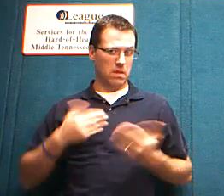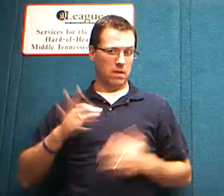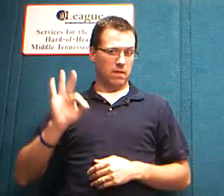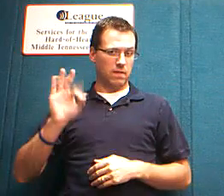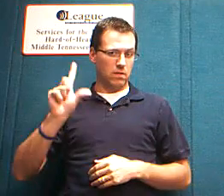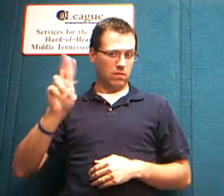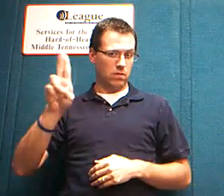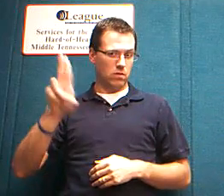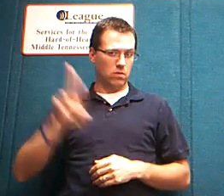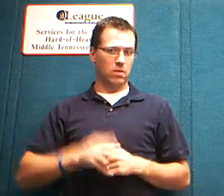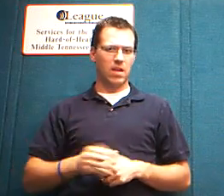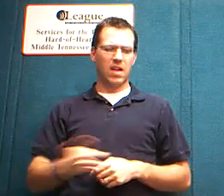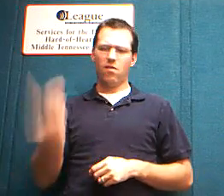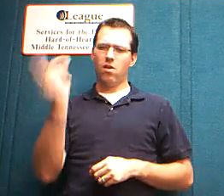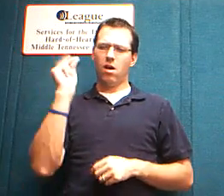Sudden dizziness,